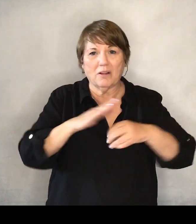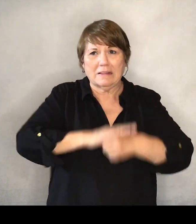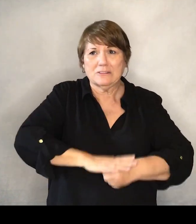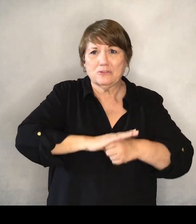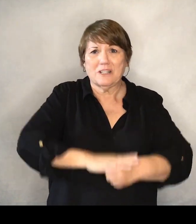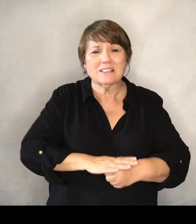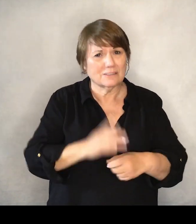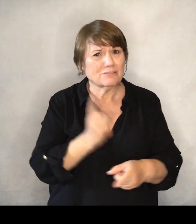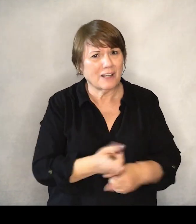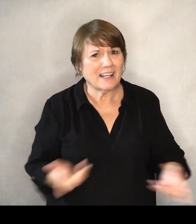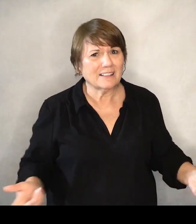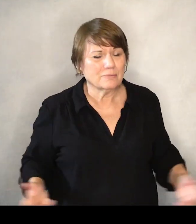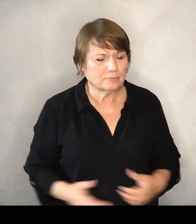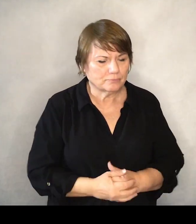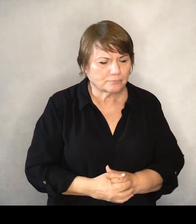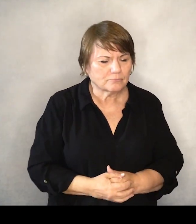distress.